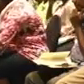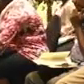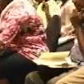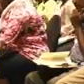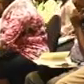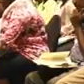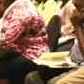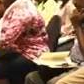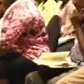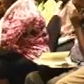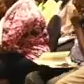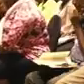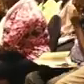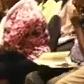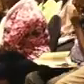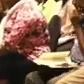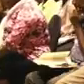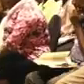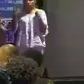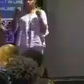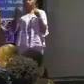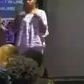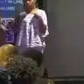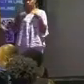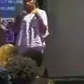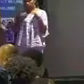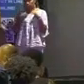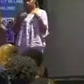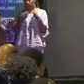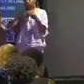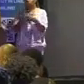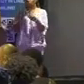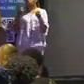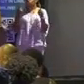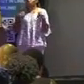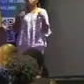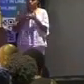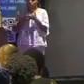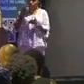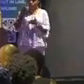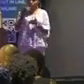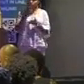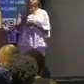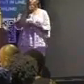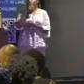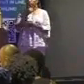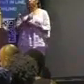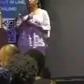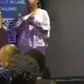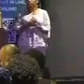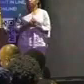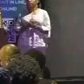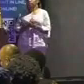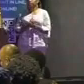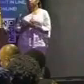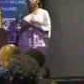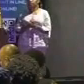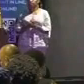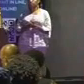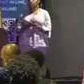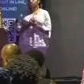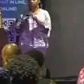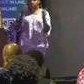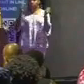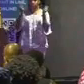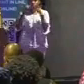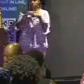start payment man tu. Na Bibla sa foul making calculation lo payment tax. But time me